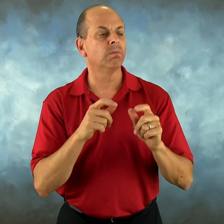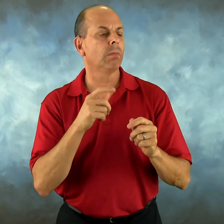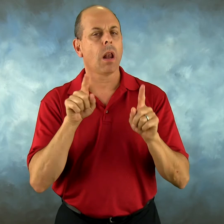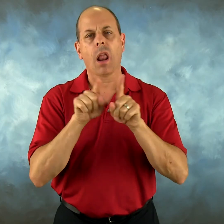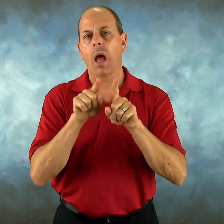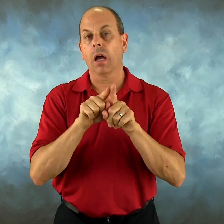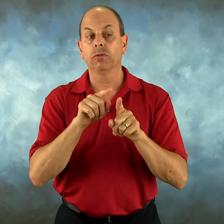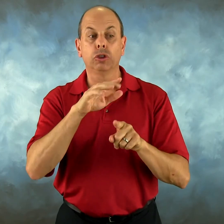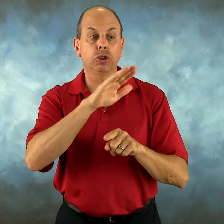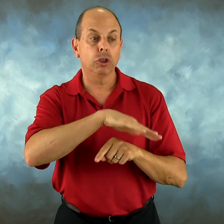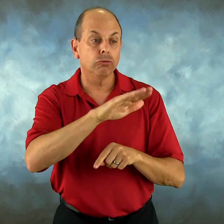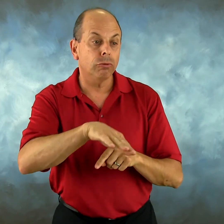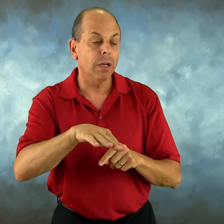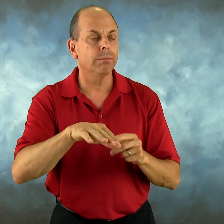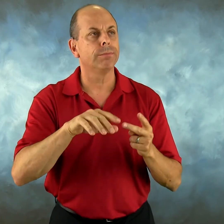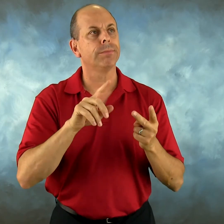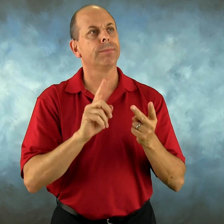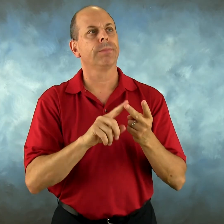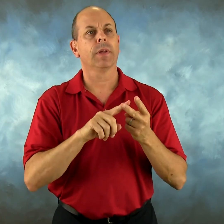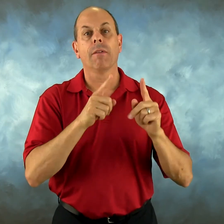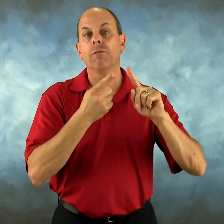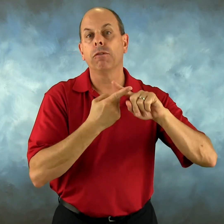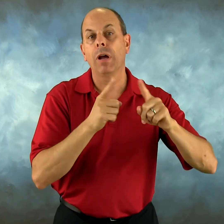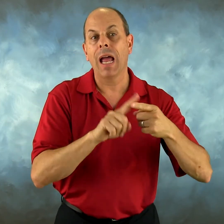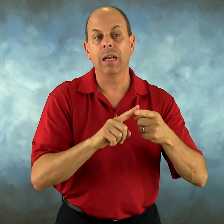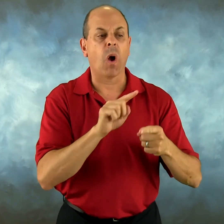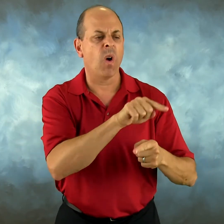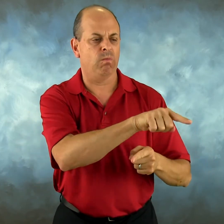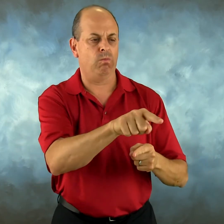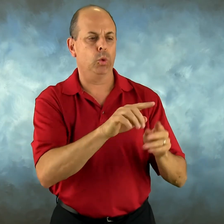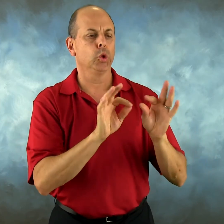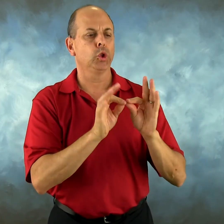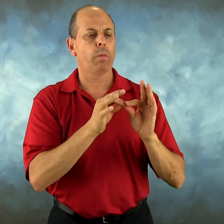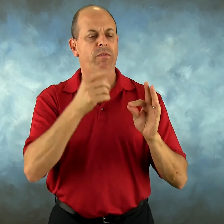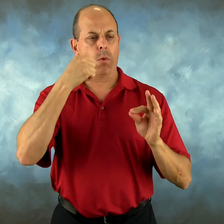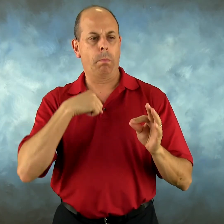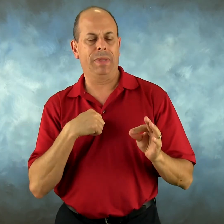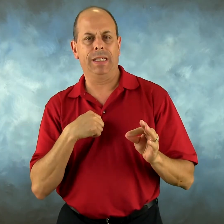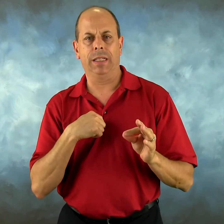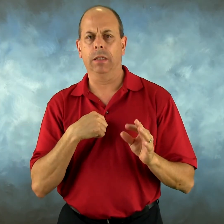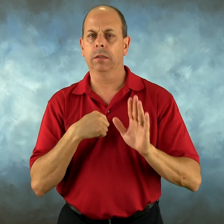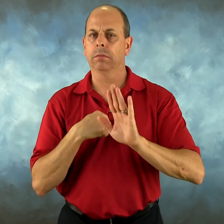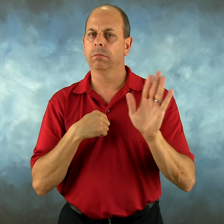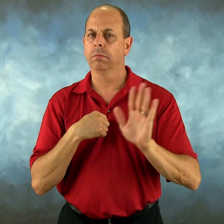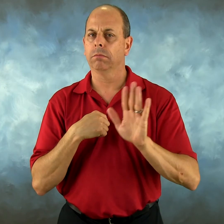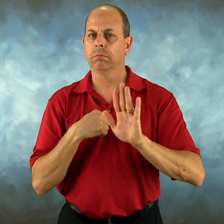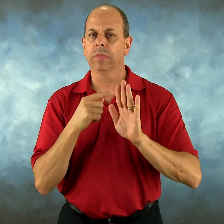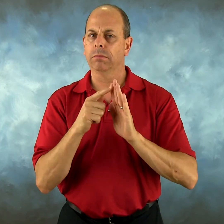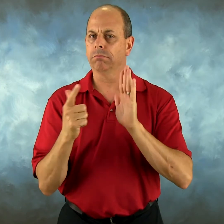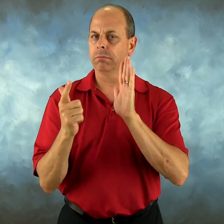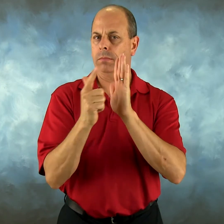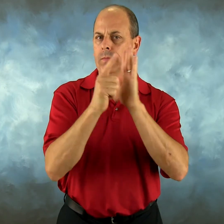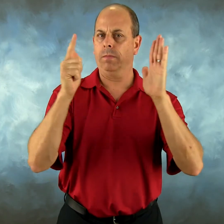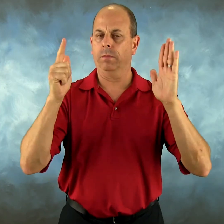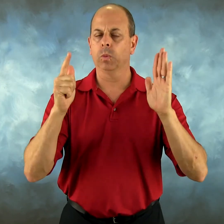friend or someone who is not on the approved sign language interpreter list to